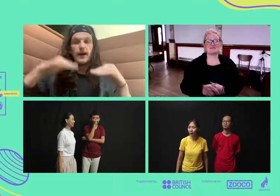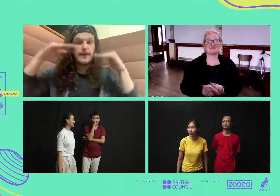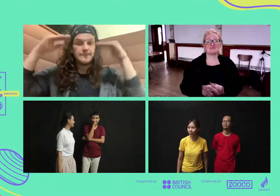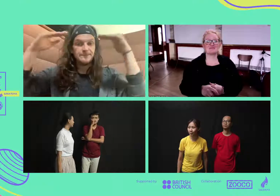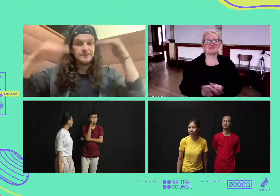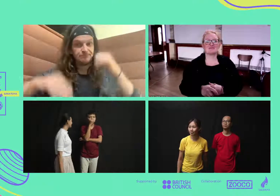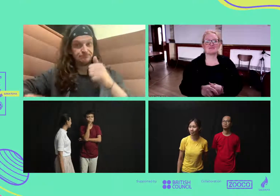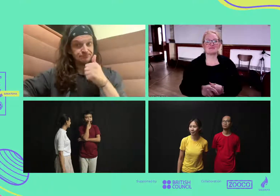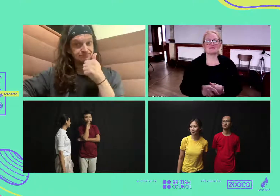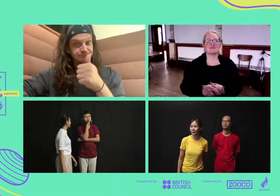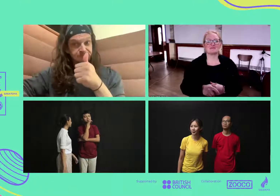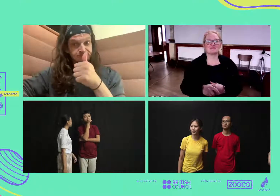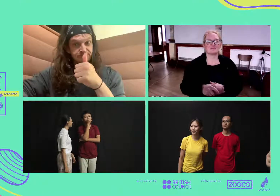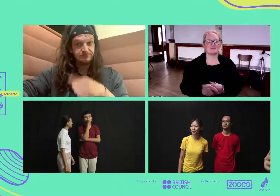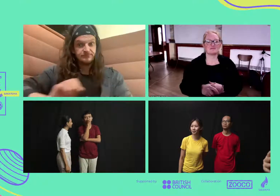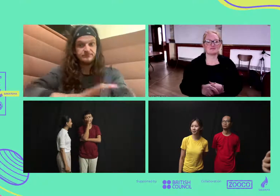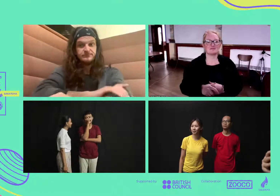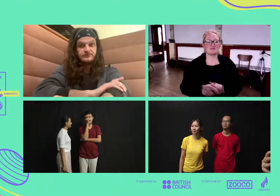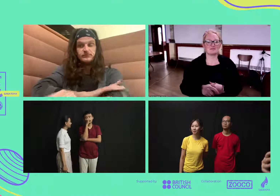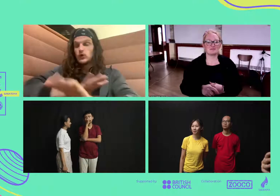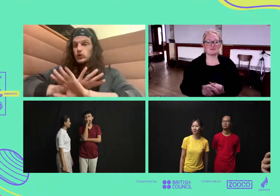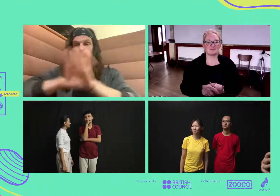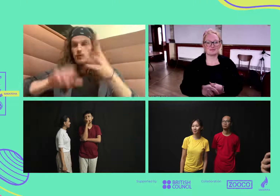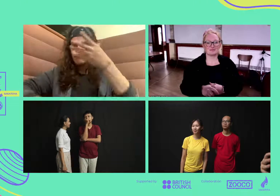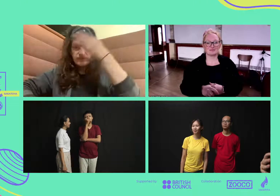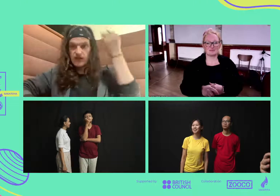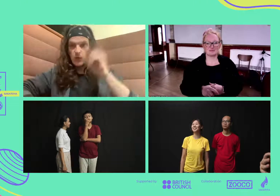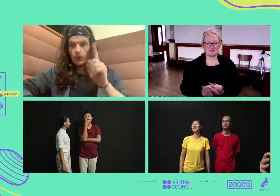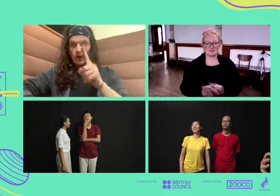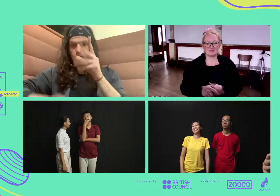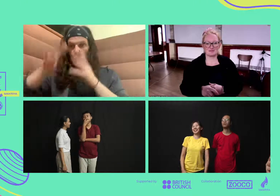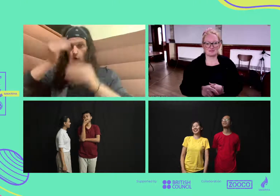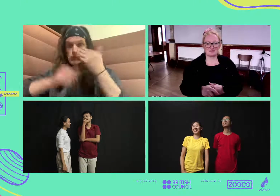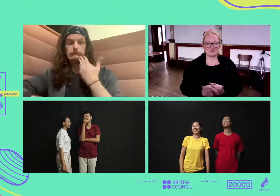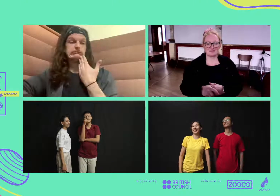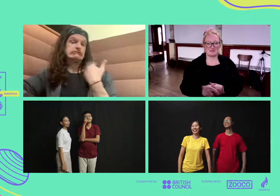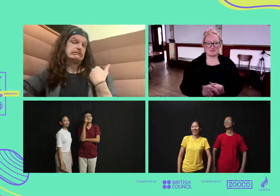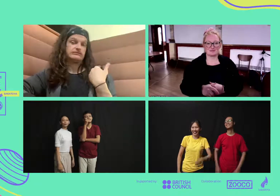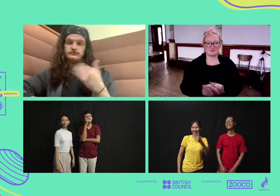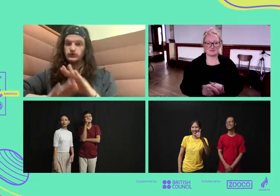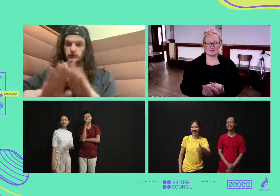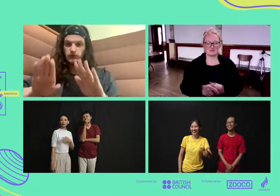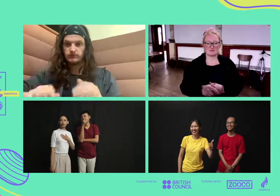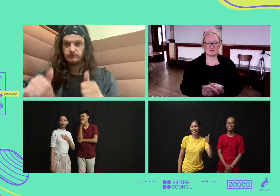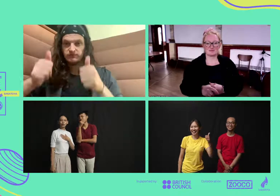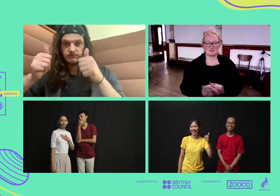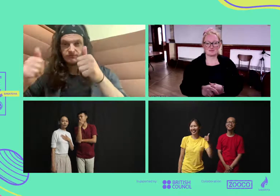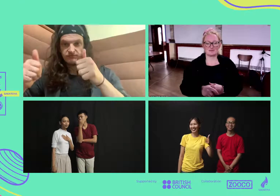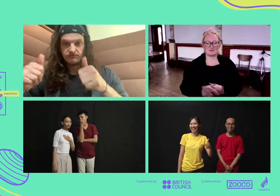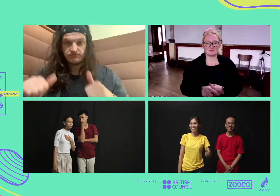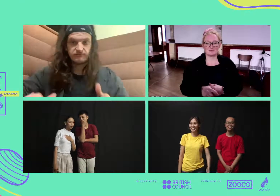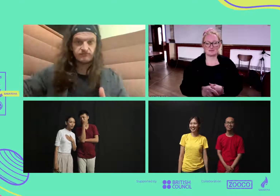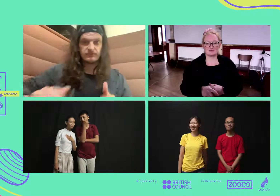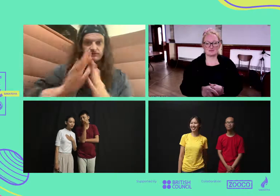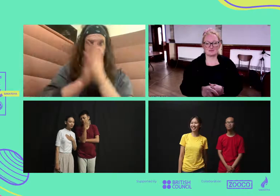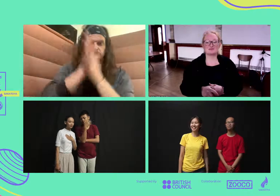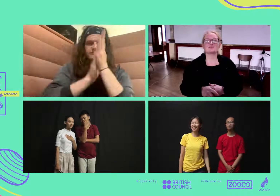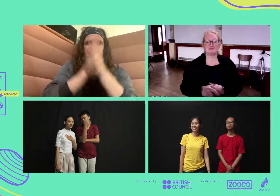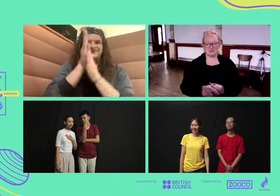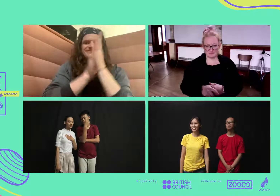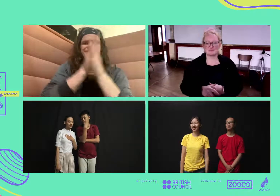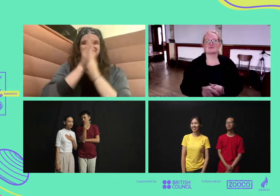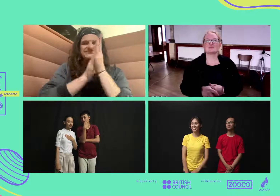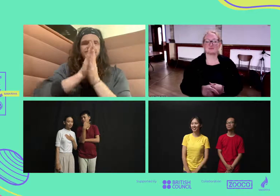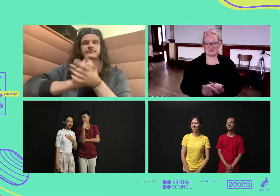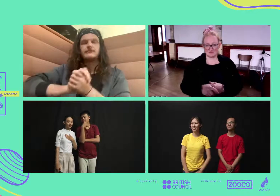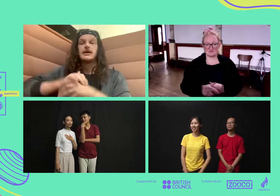Okay, lovely. We're going to go one level up, like a video game, the next level. So don't forget what you've learned so far,